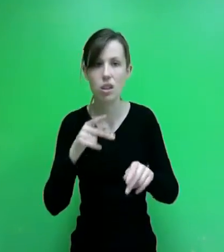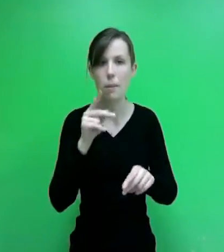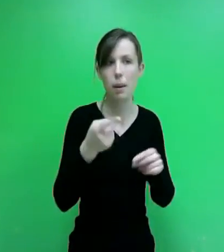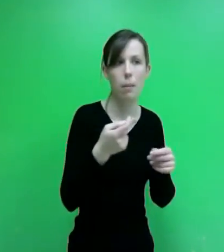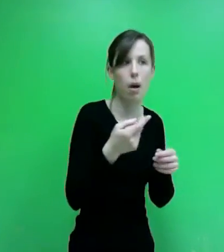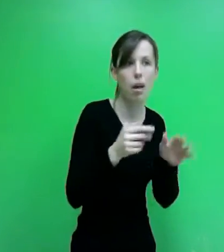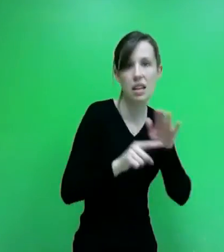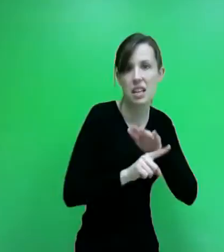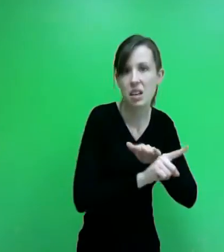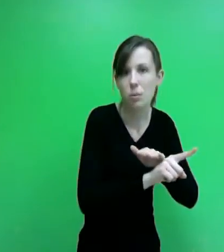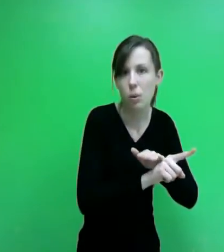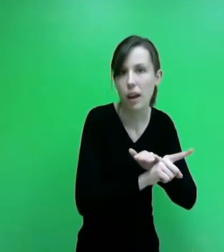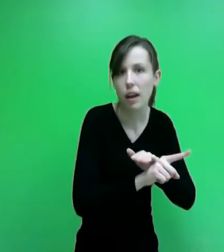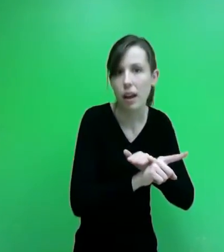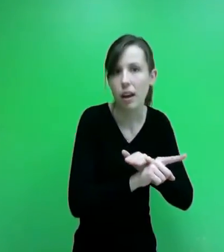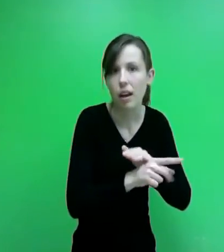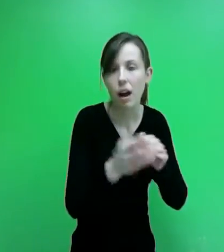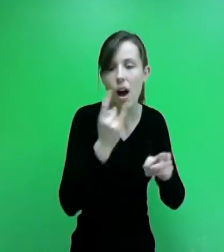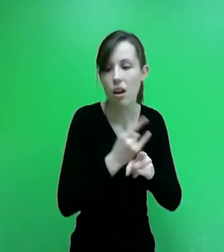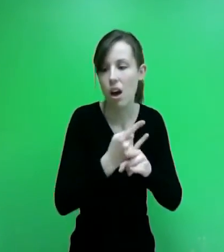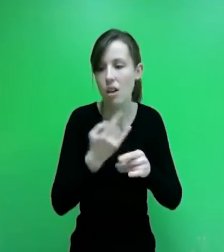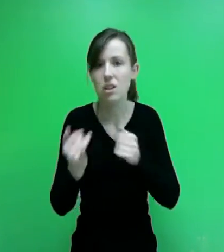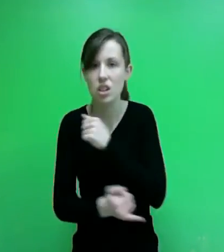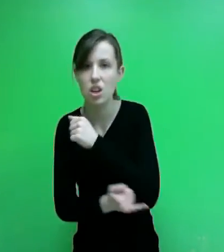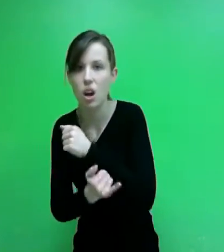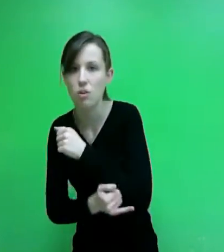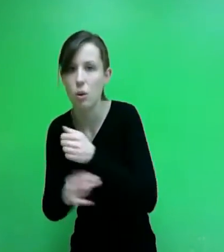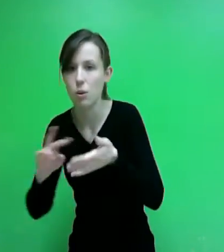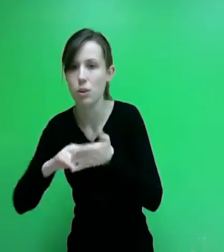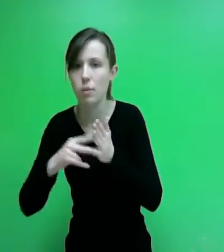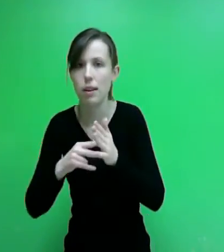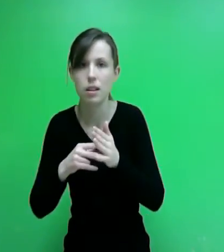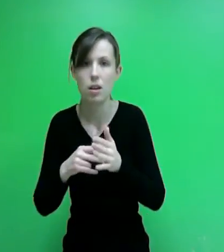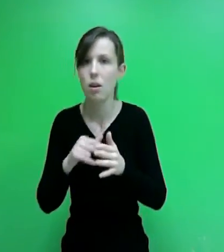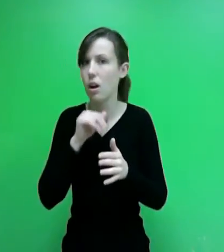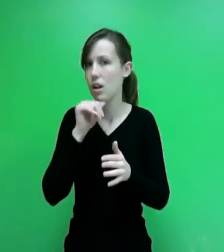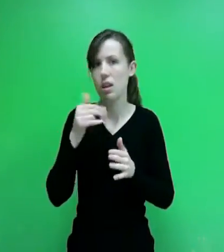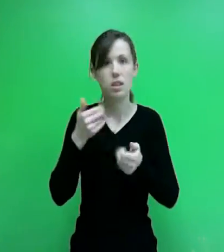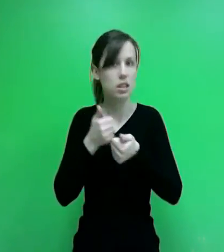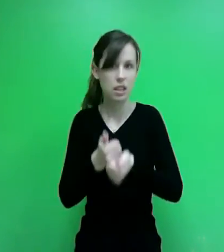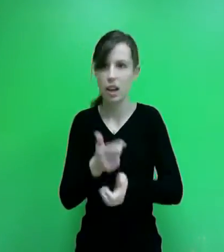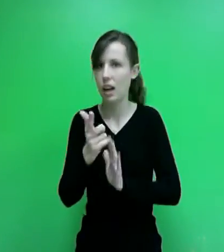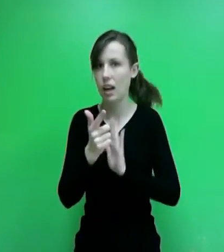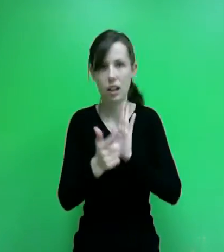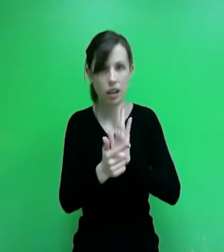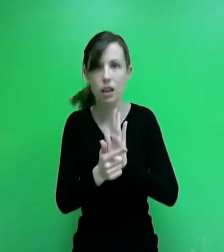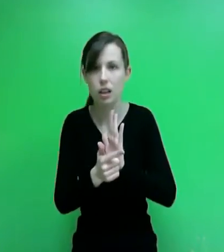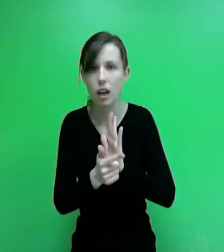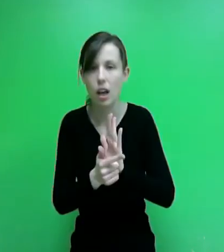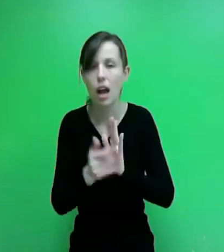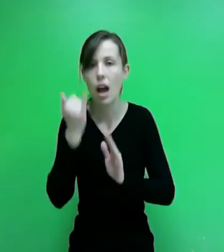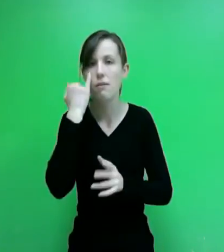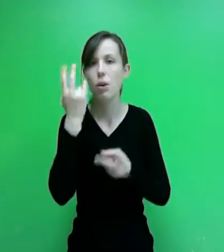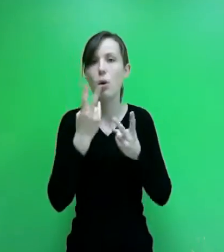this country, which basically means they were sneaking it in illegally. If any of you ever go to Chicago, you might hear about Al